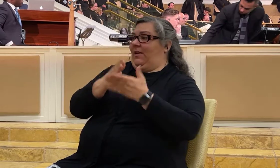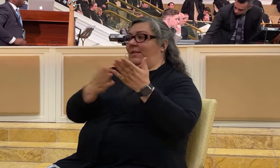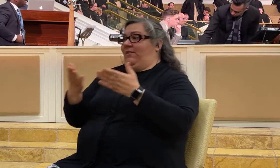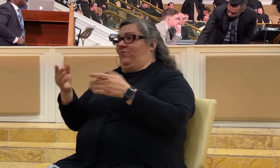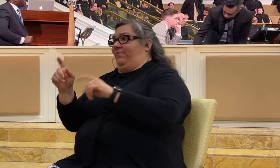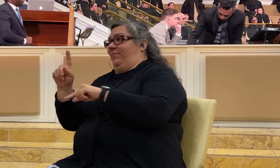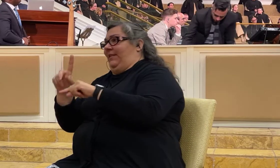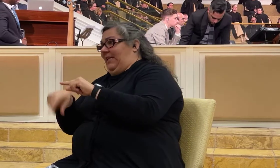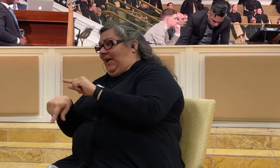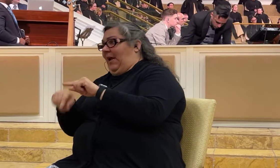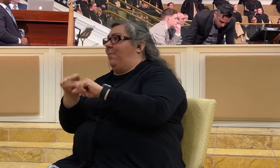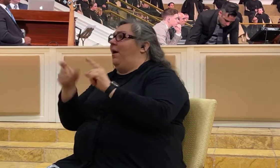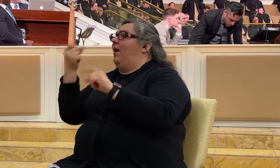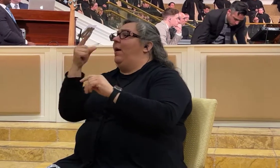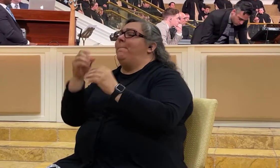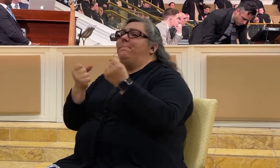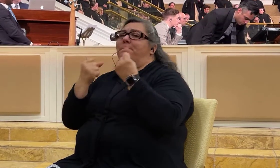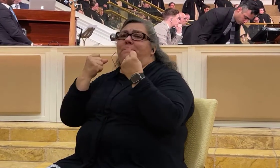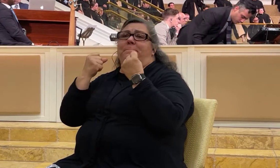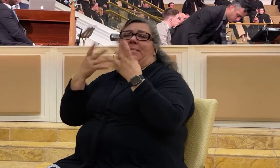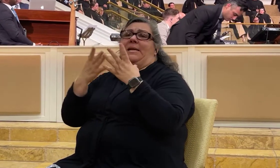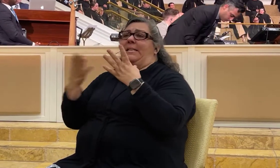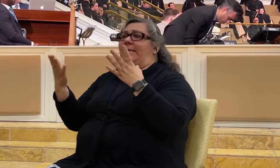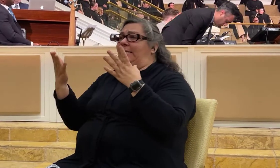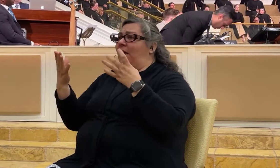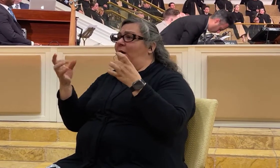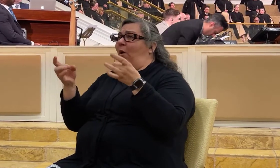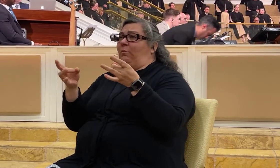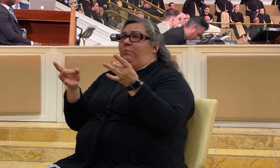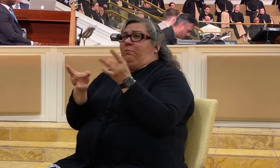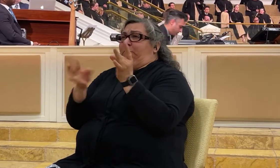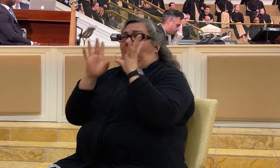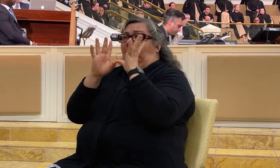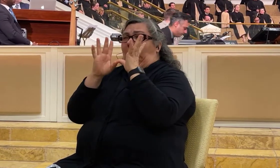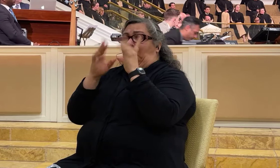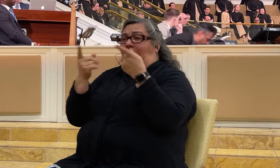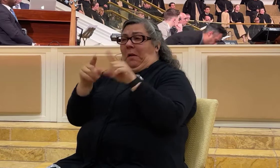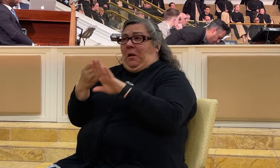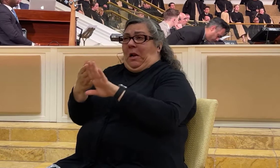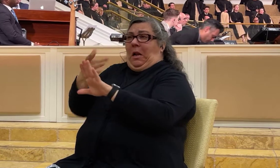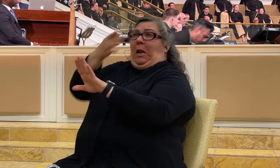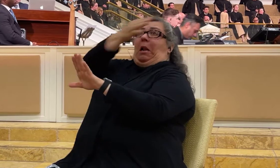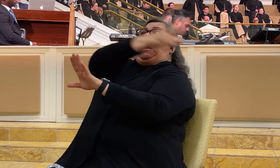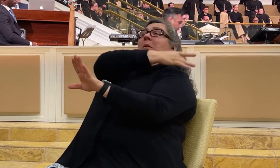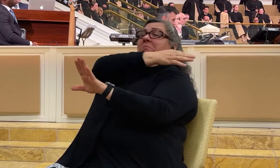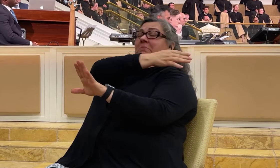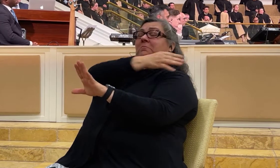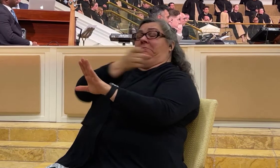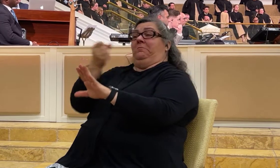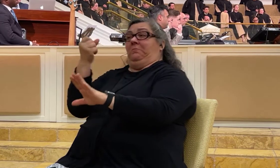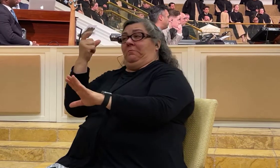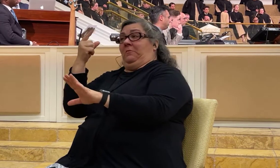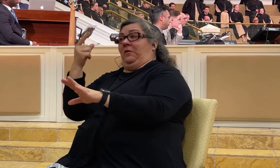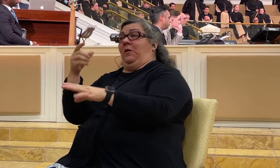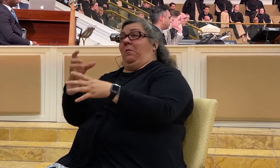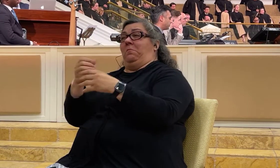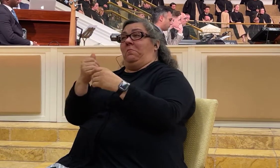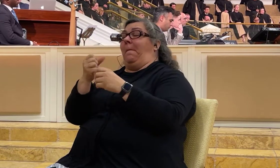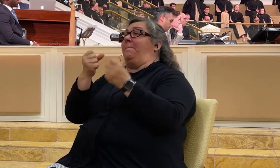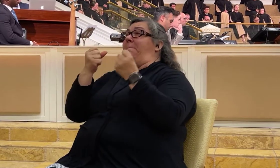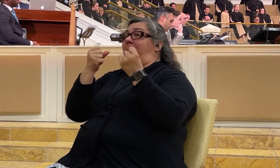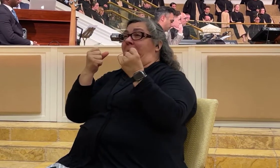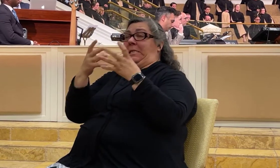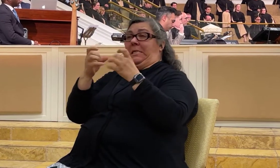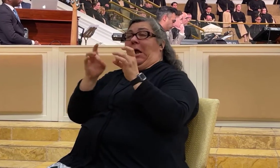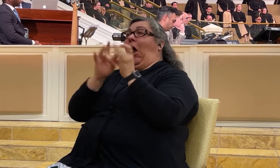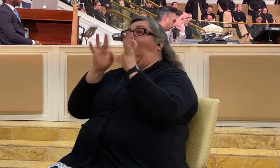happened that have been terribly much worse than what you and I are experiencing. Much worse, hundreds of times